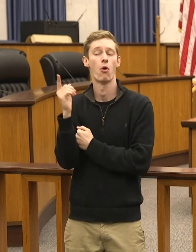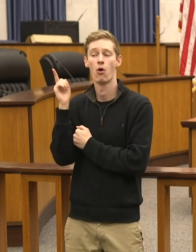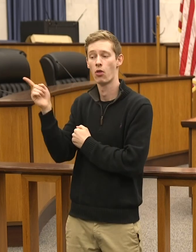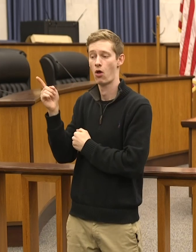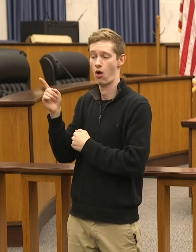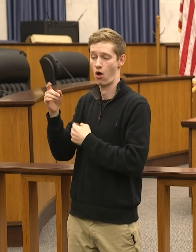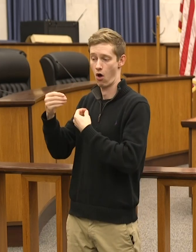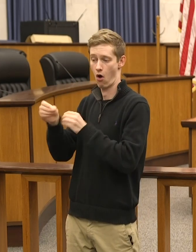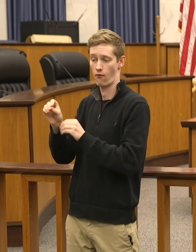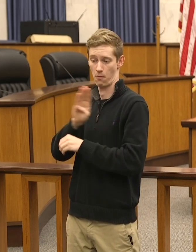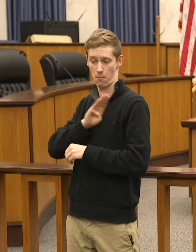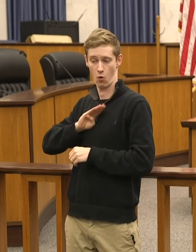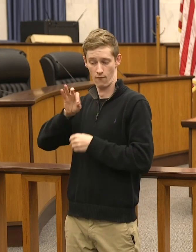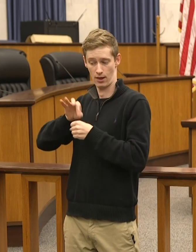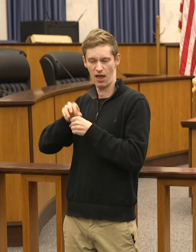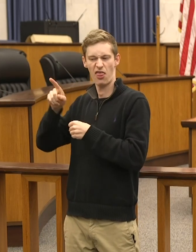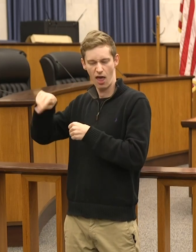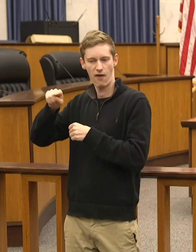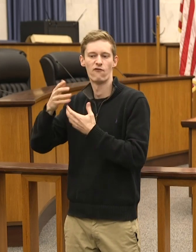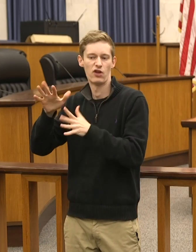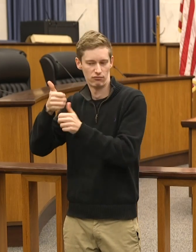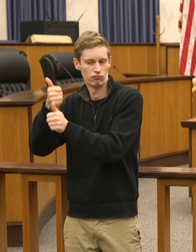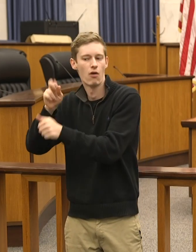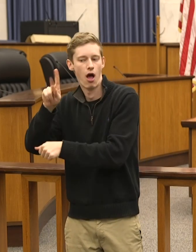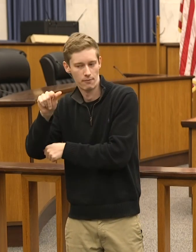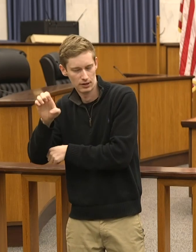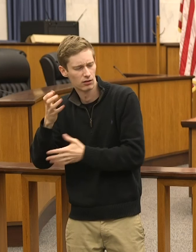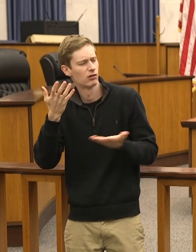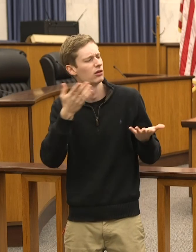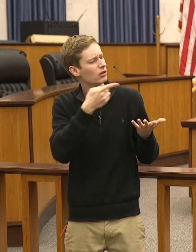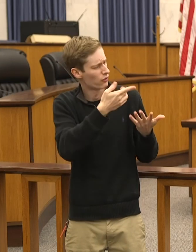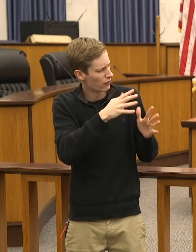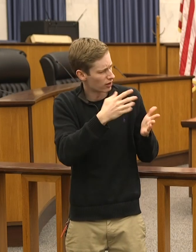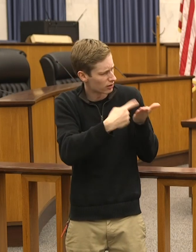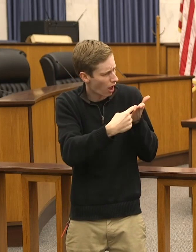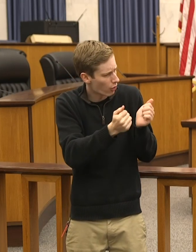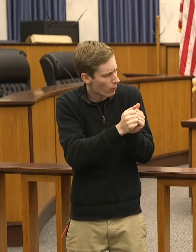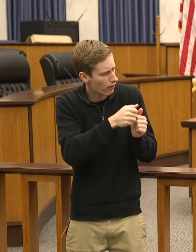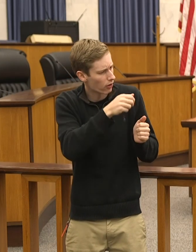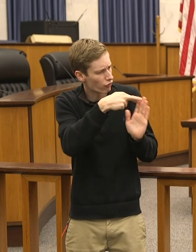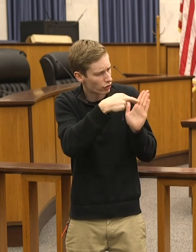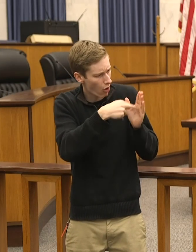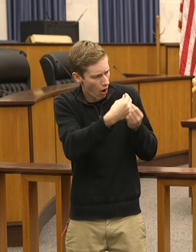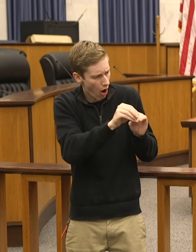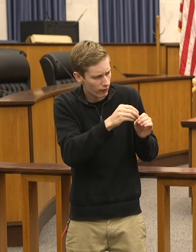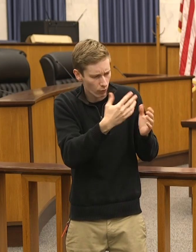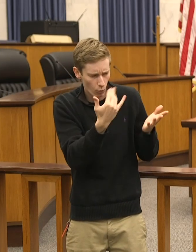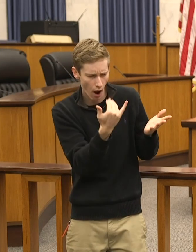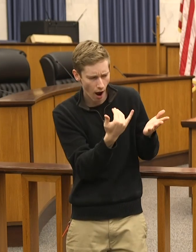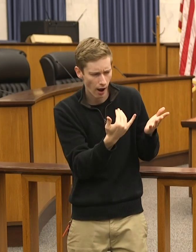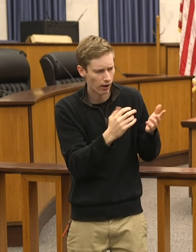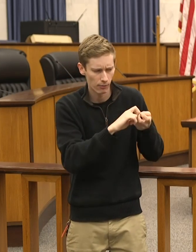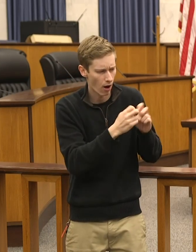state has been updating a little bit more consistently. Have you been briefed by the registrar what the issue was last night with getting those numbers out in time? I have